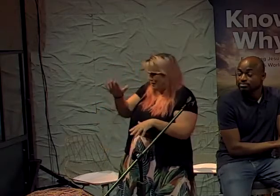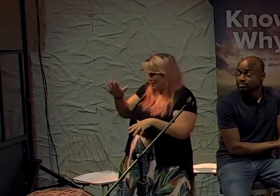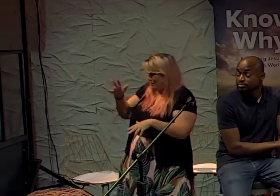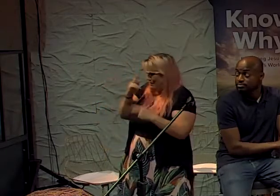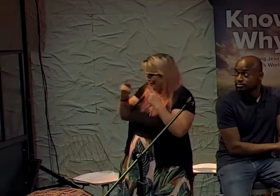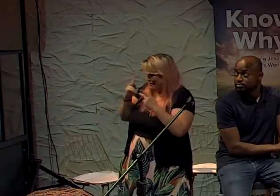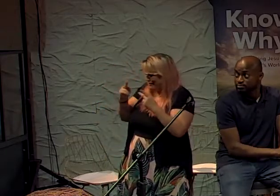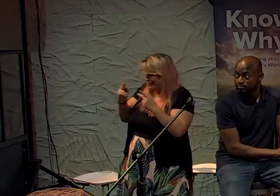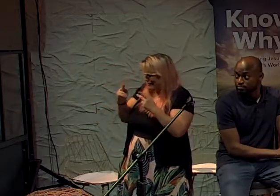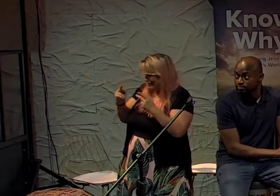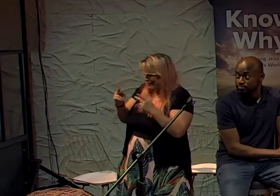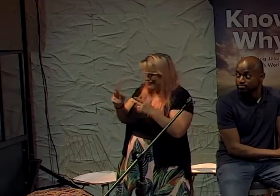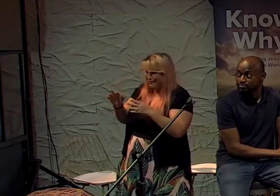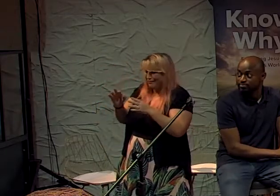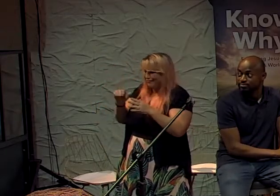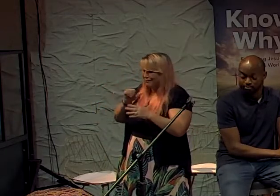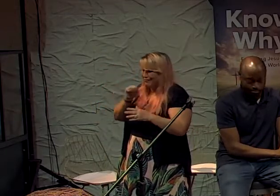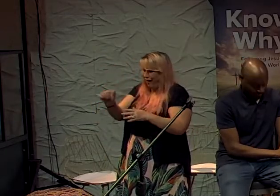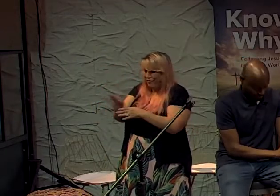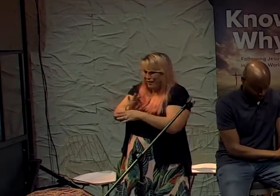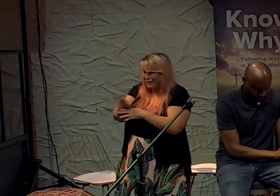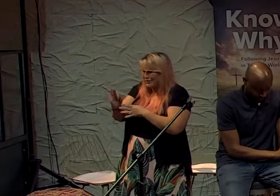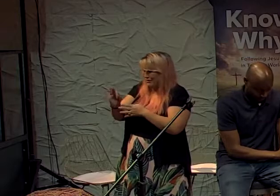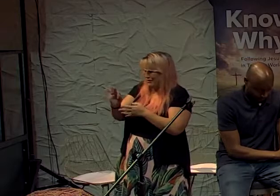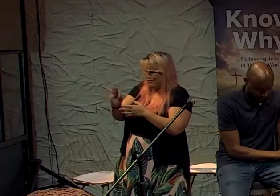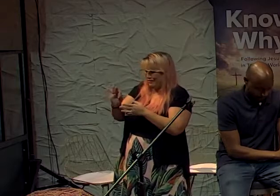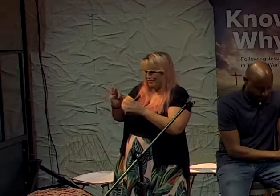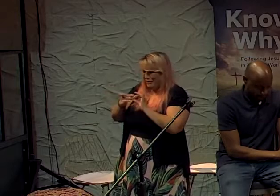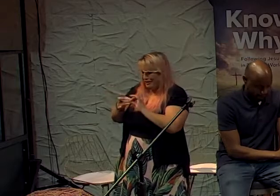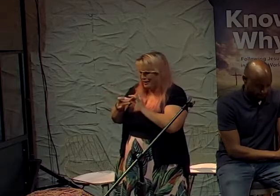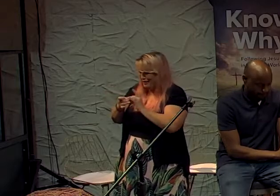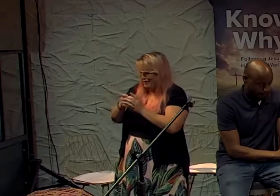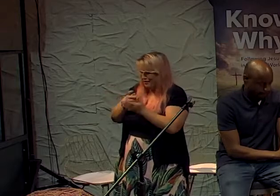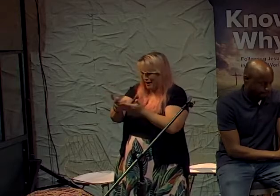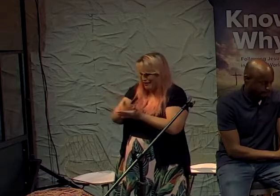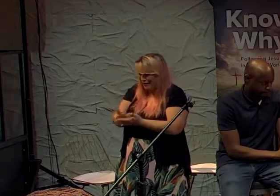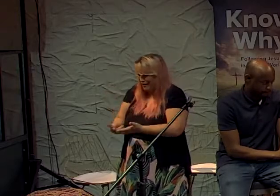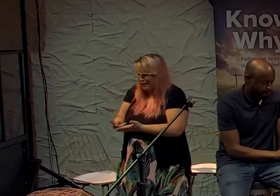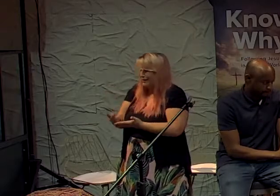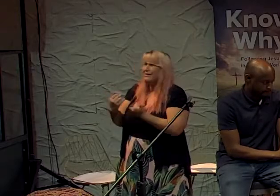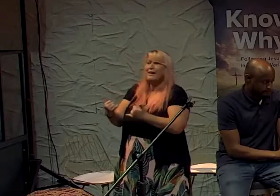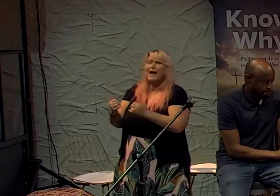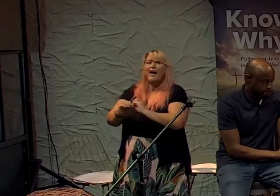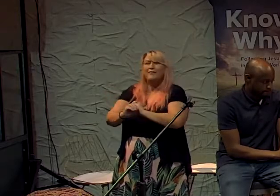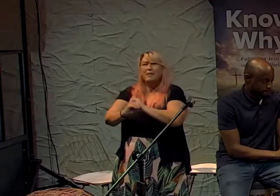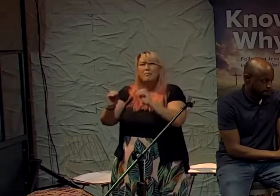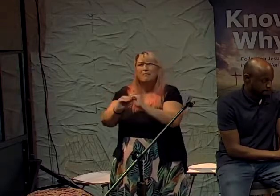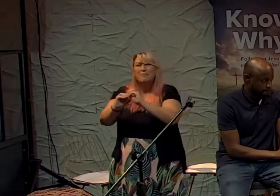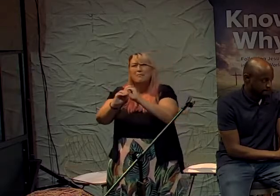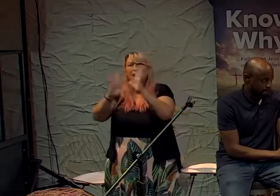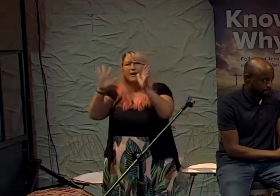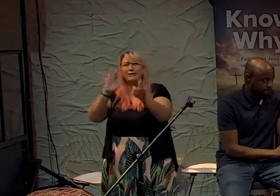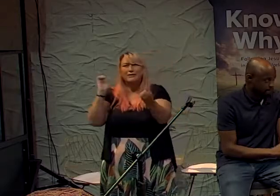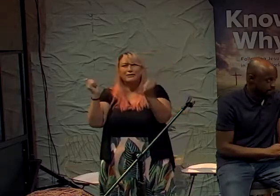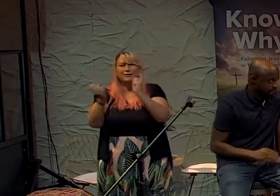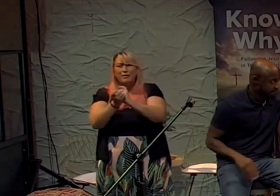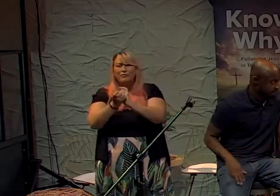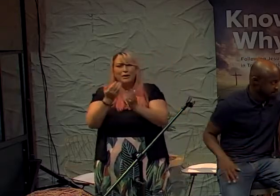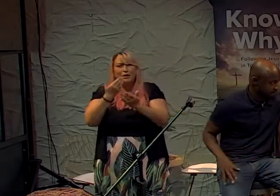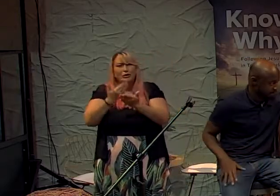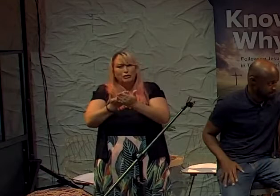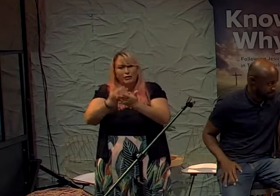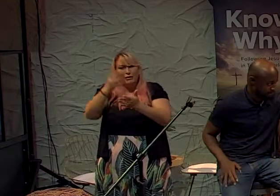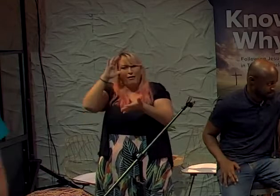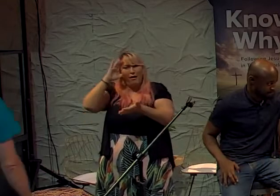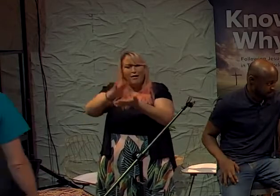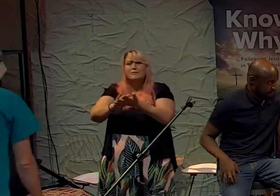of a person, in relationships, I've somehow magically been transformed to a good husband and a good dad and everything.